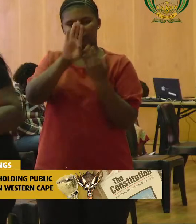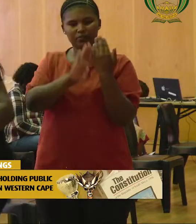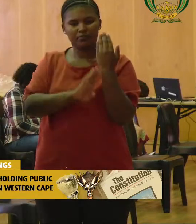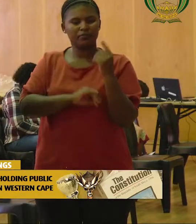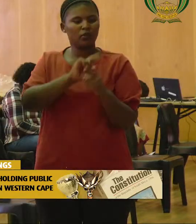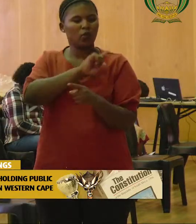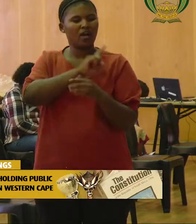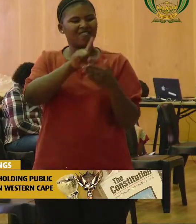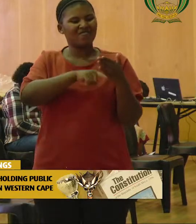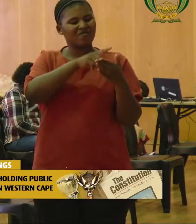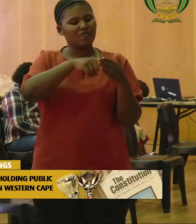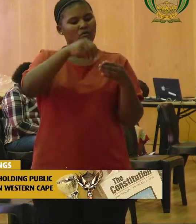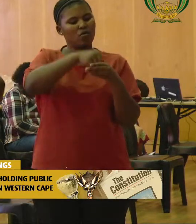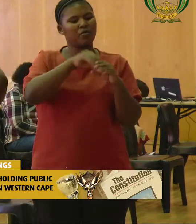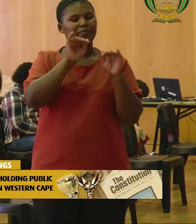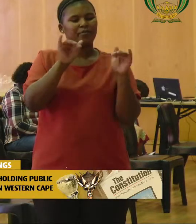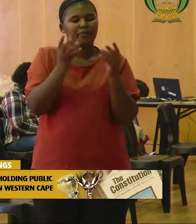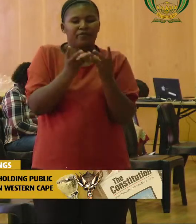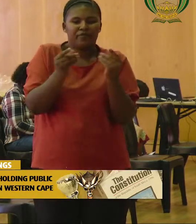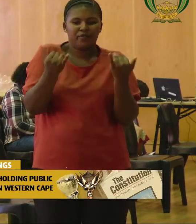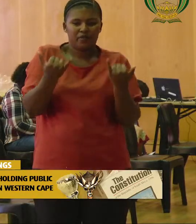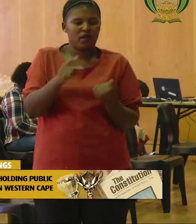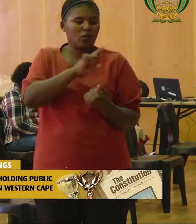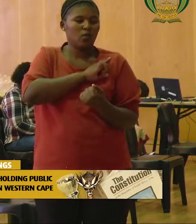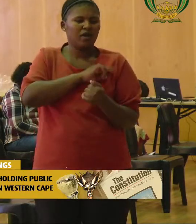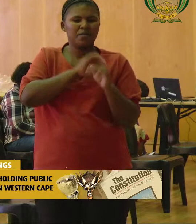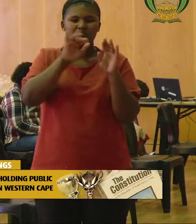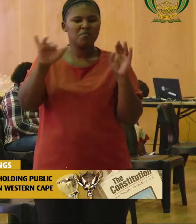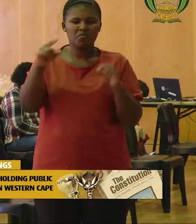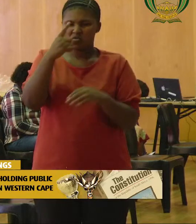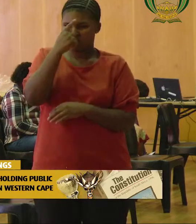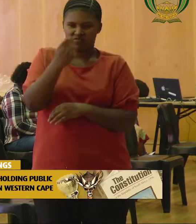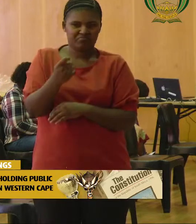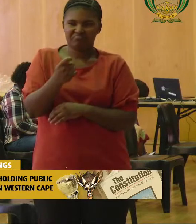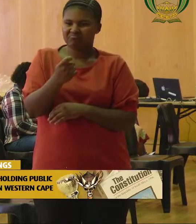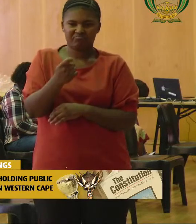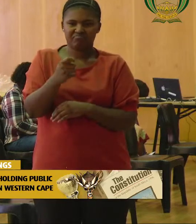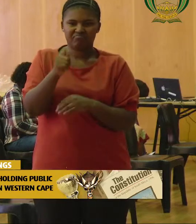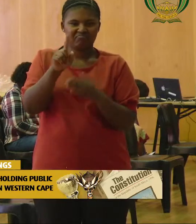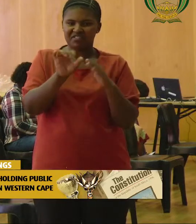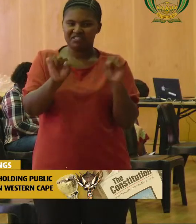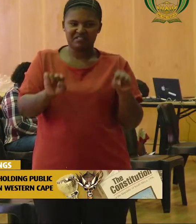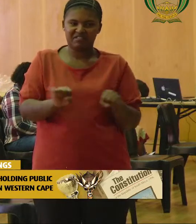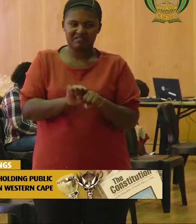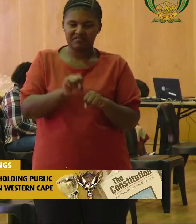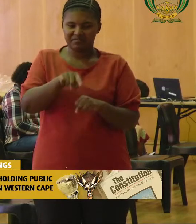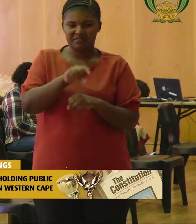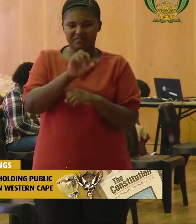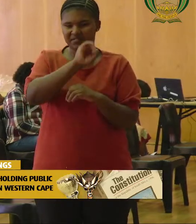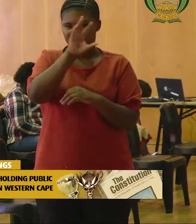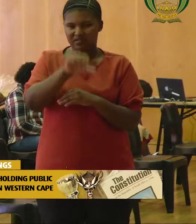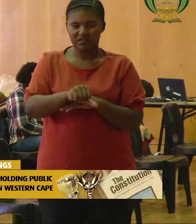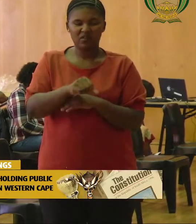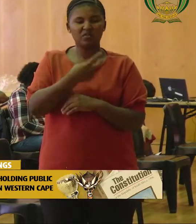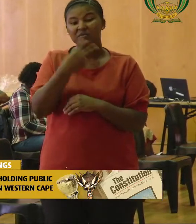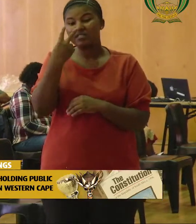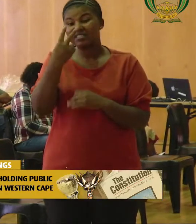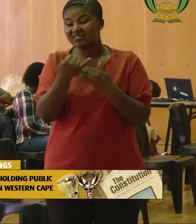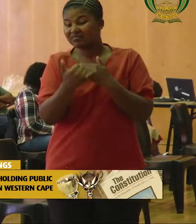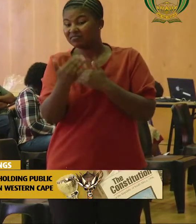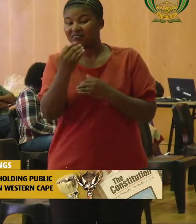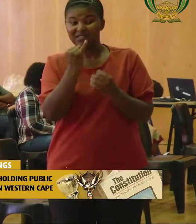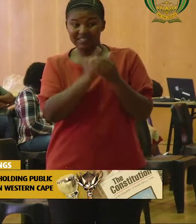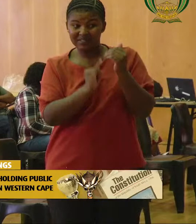fewer because people have lost hope in the system and then they don't vote anymore. So they foresee that the situation will worsen with